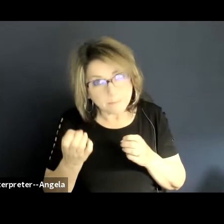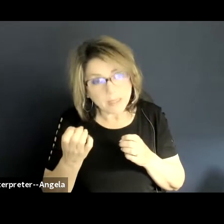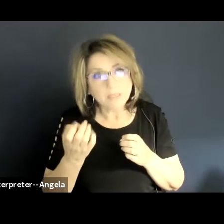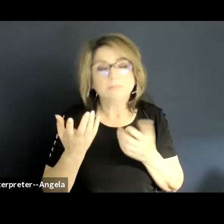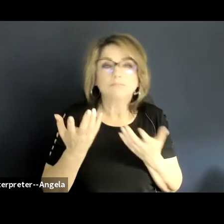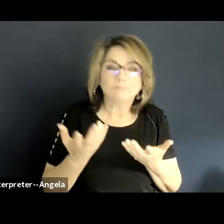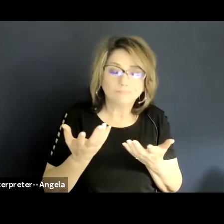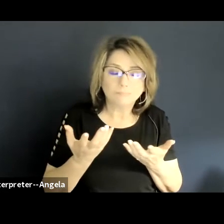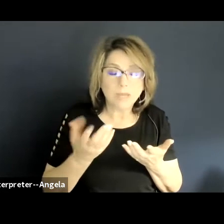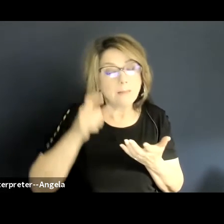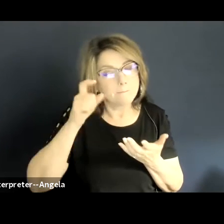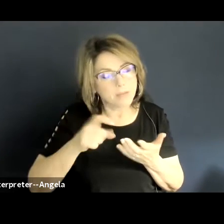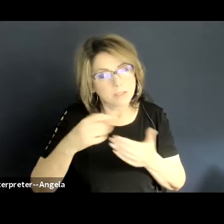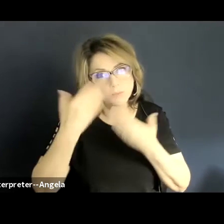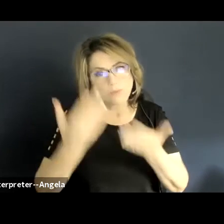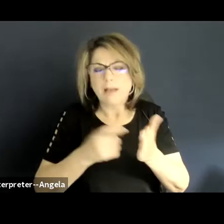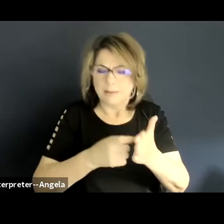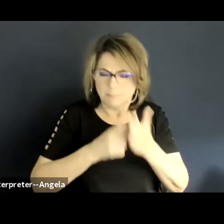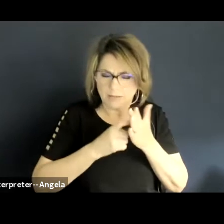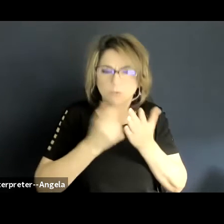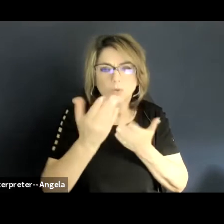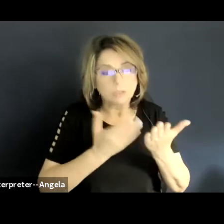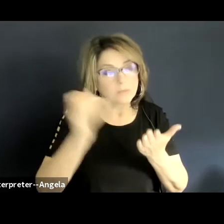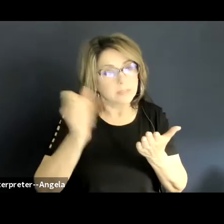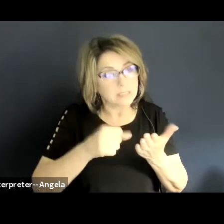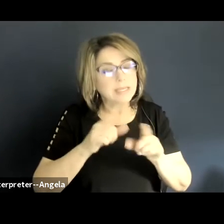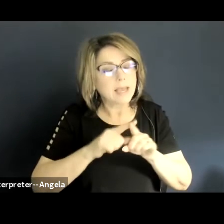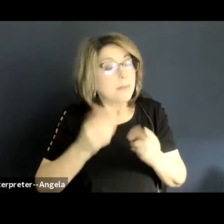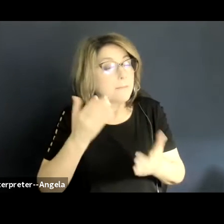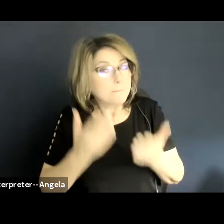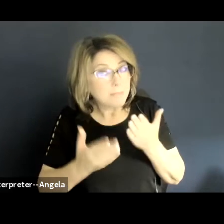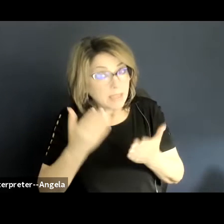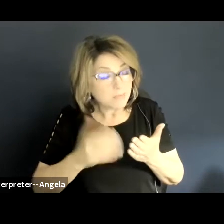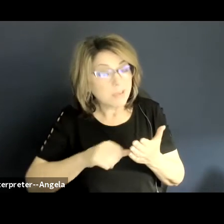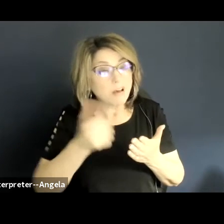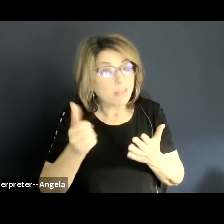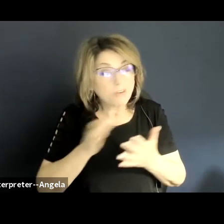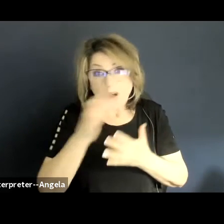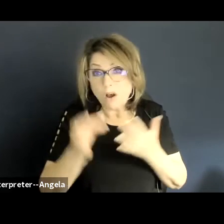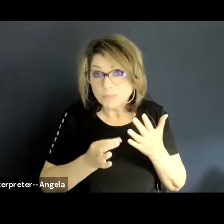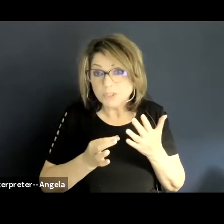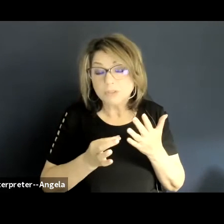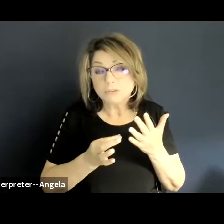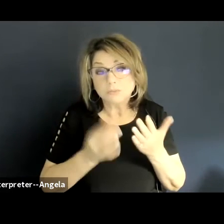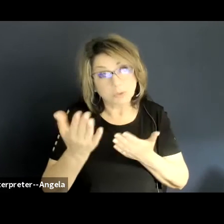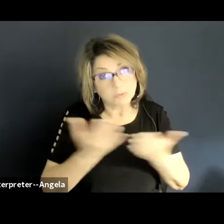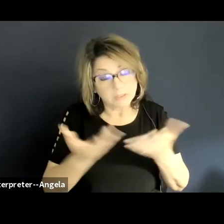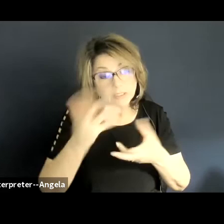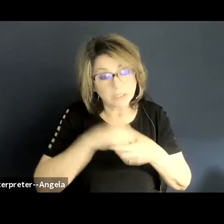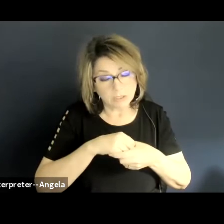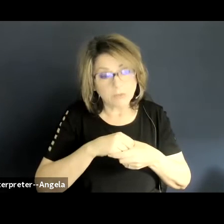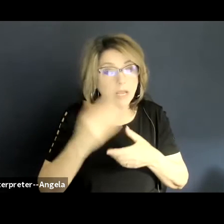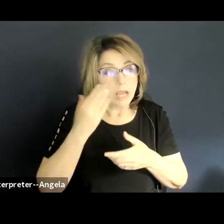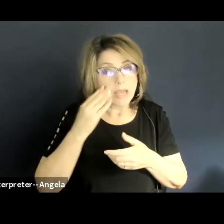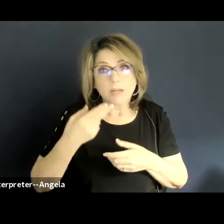provide the mandatory services, but there may be some optional services that they'll also want to include. I know that